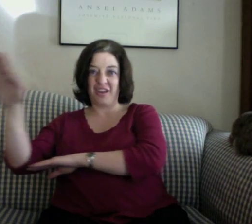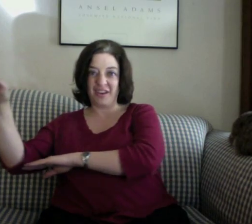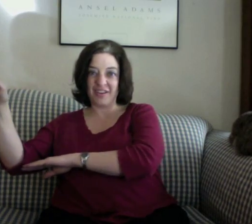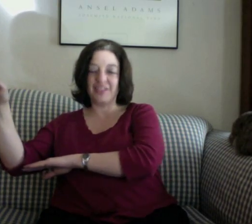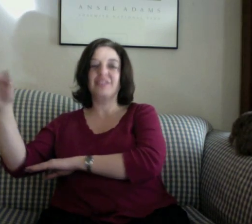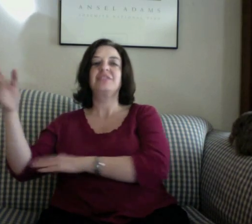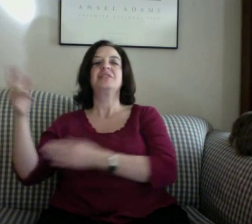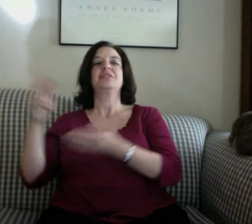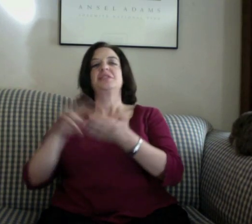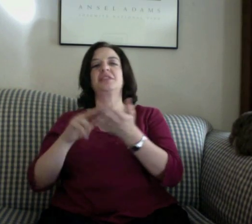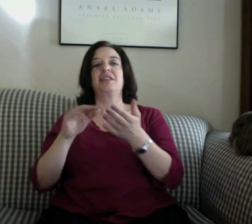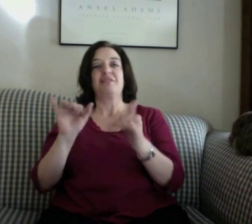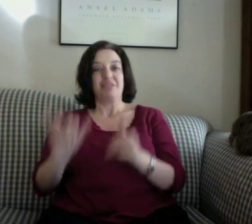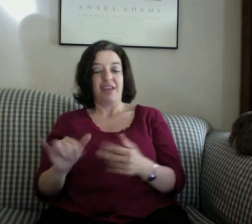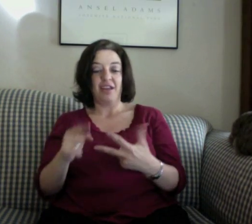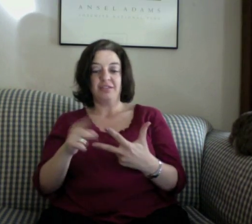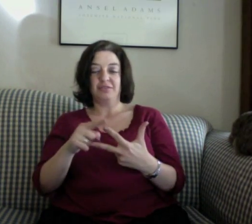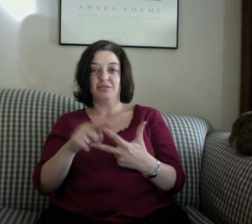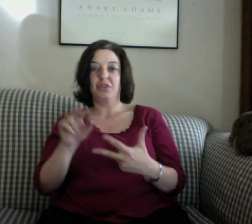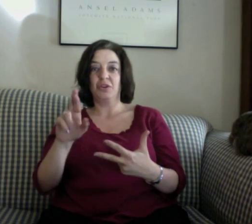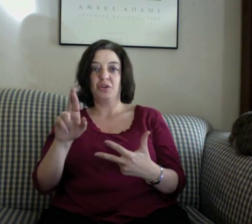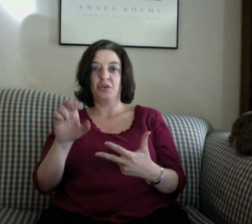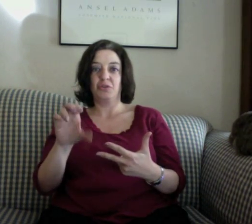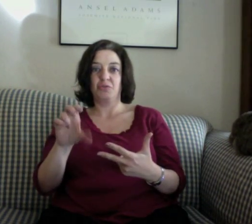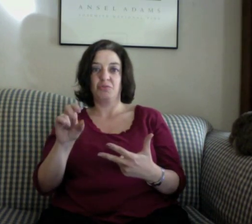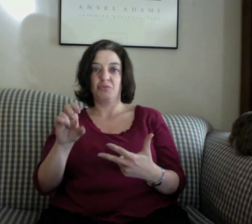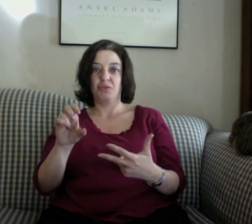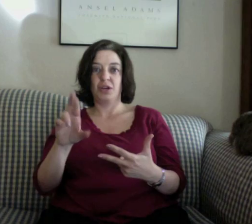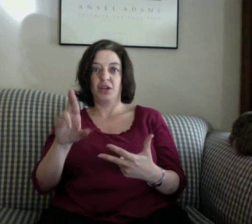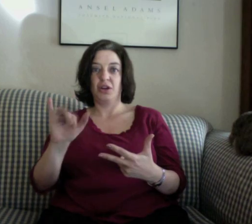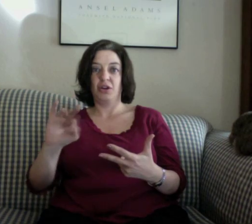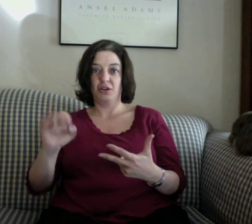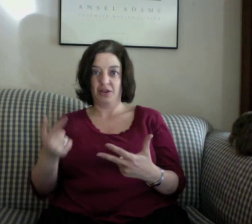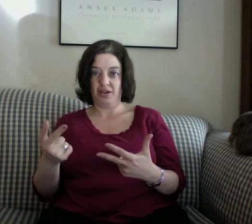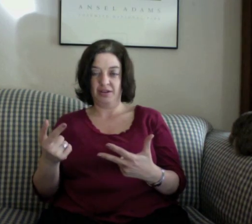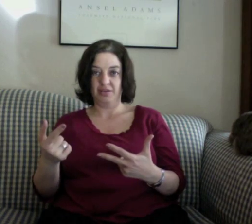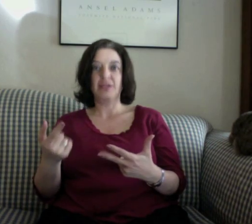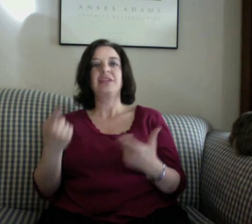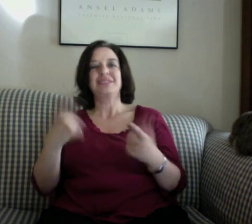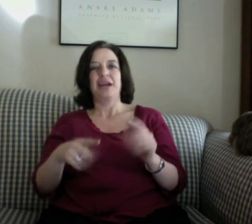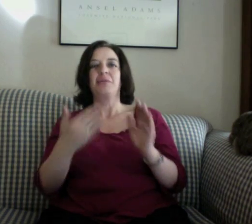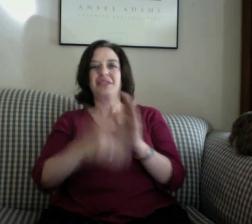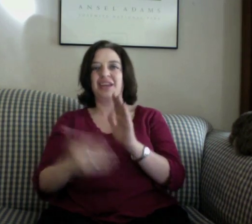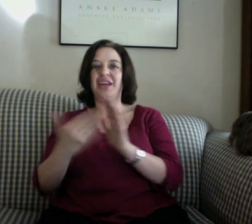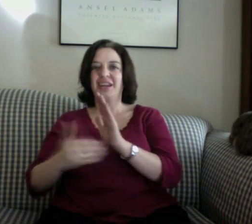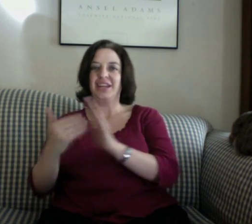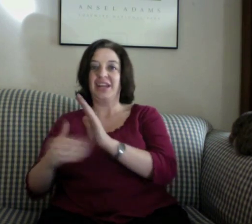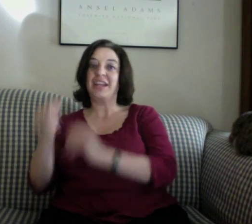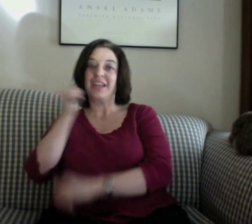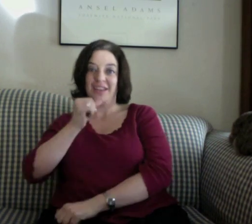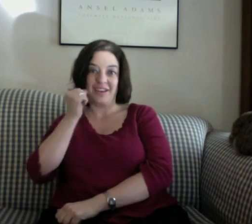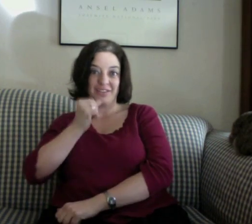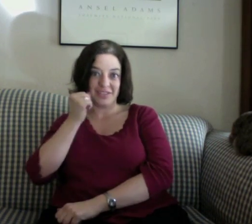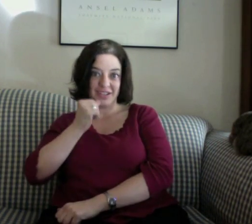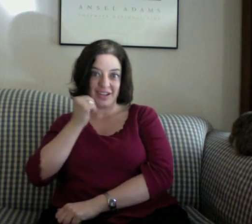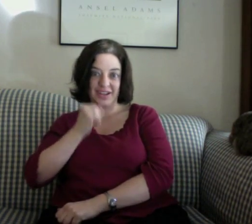happened every day and then it just stopped. If I said all afternoon, that means it's